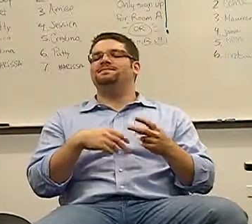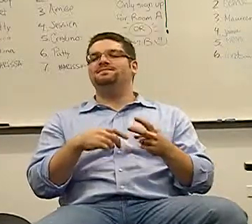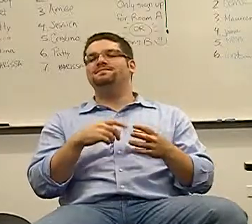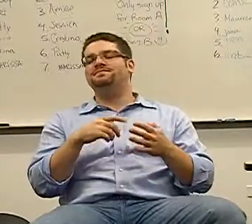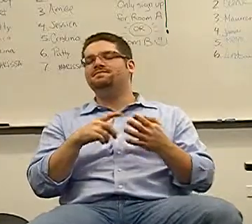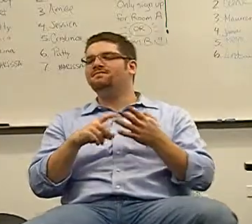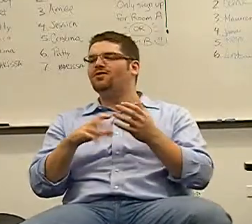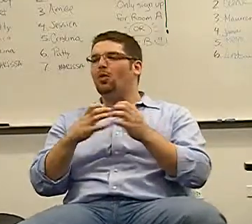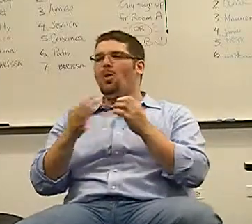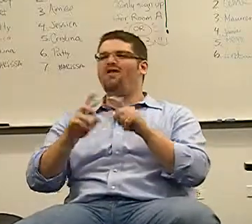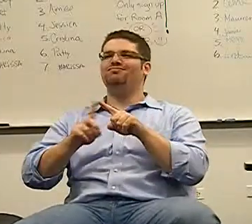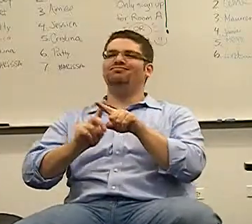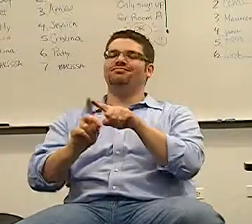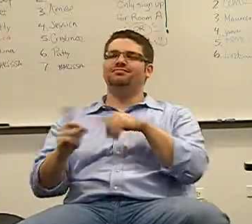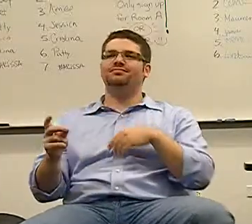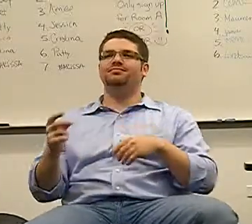So yes, it was a cool trip.